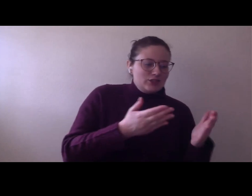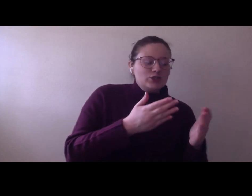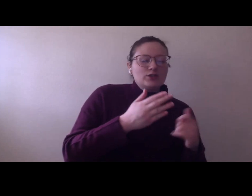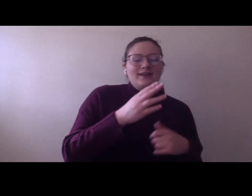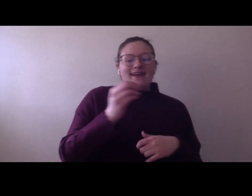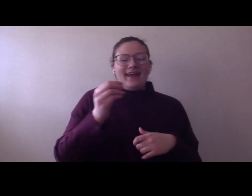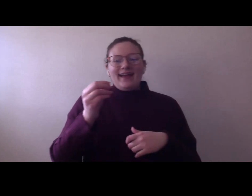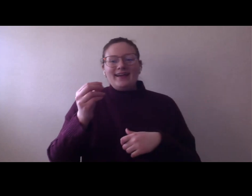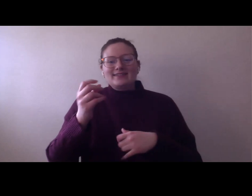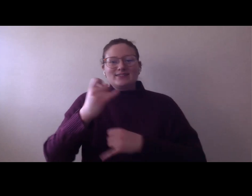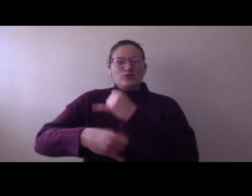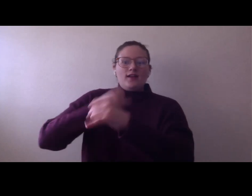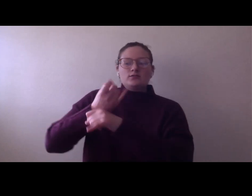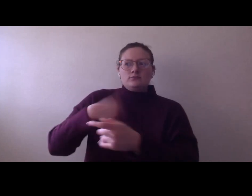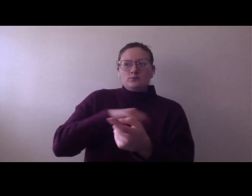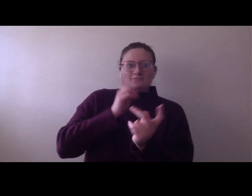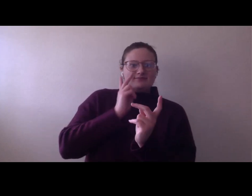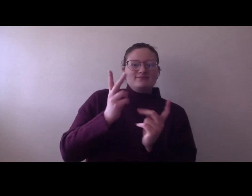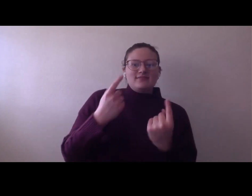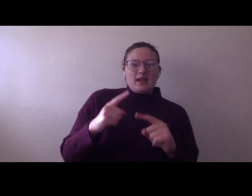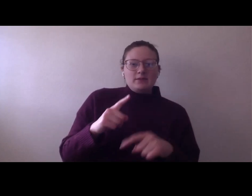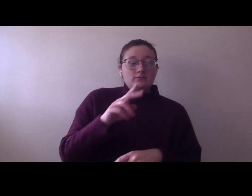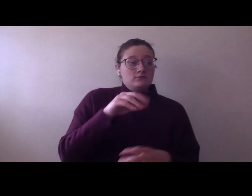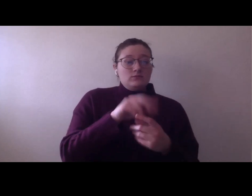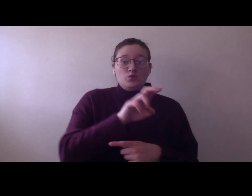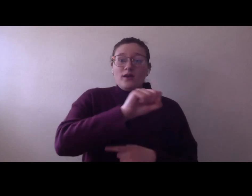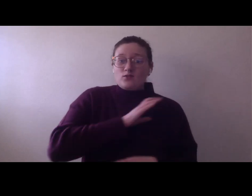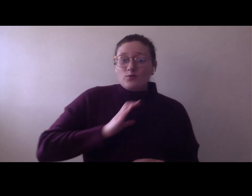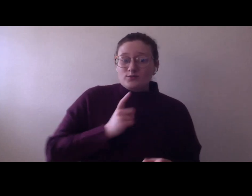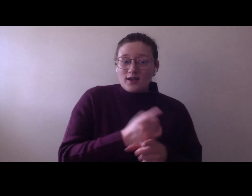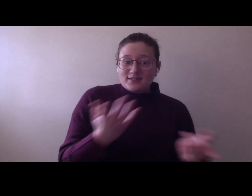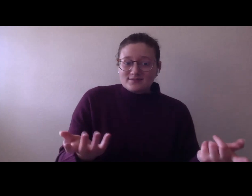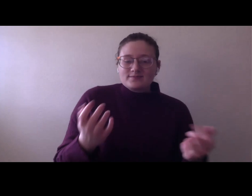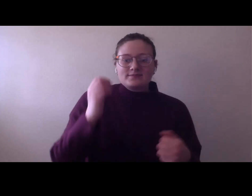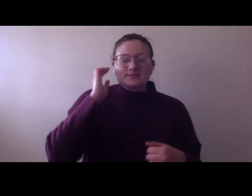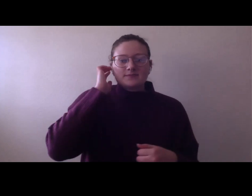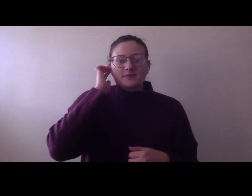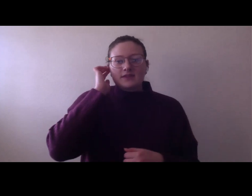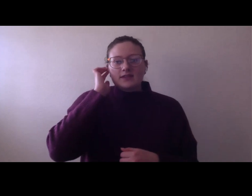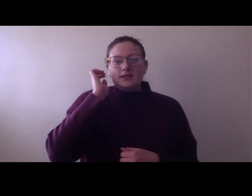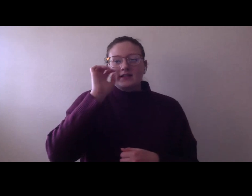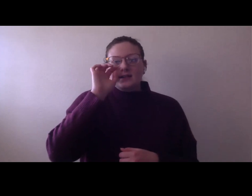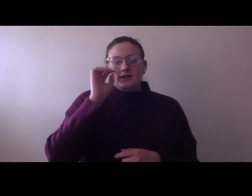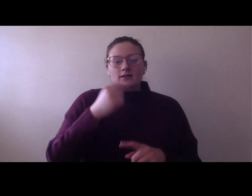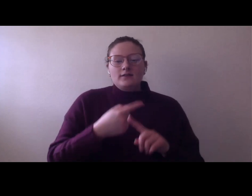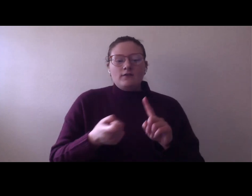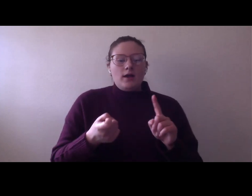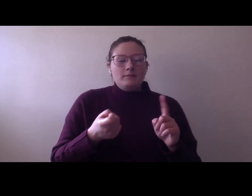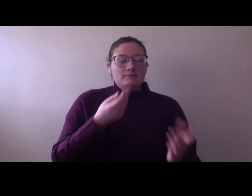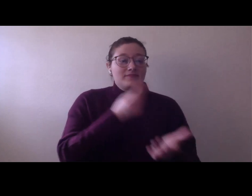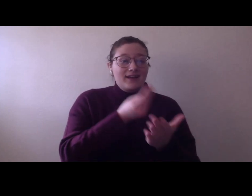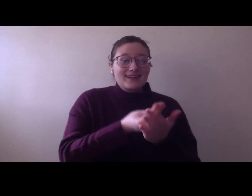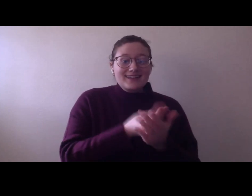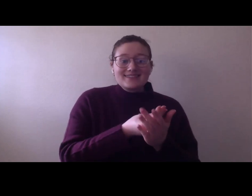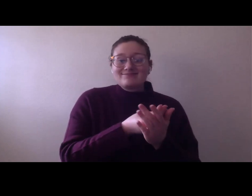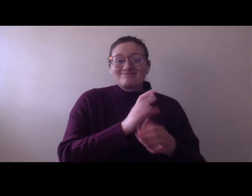We see that playing out in, for example, in the US Congress, right? So some of the funding